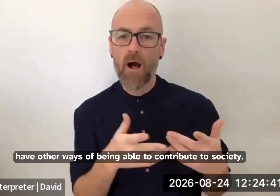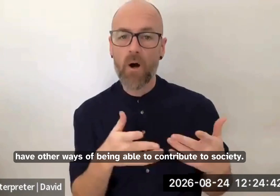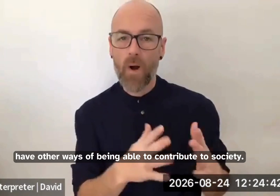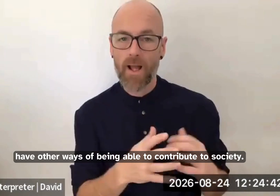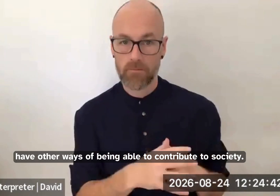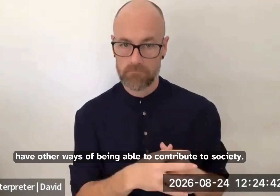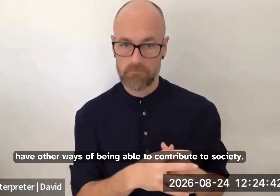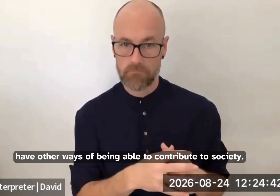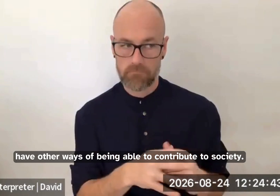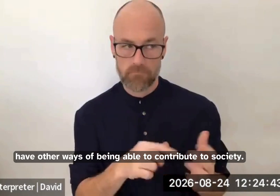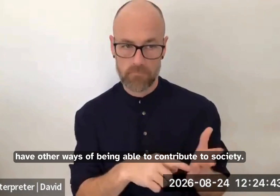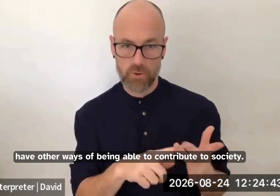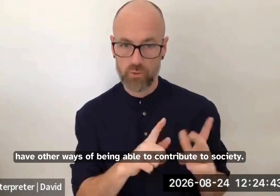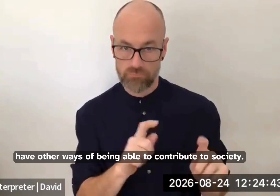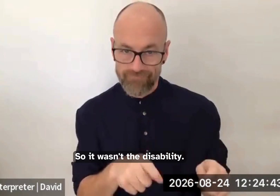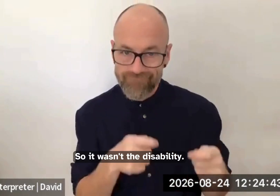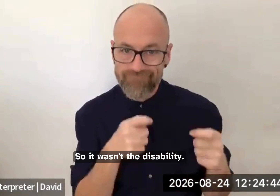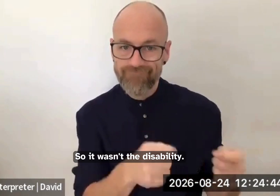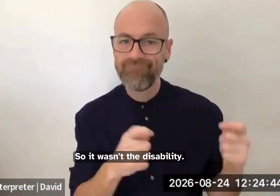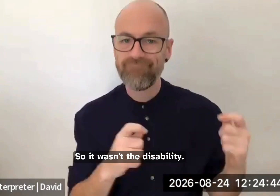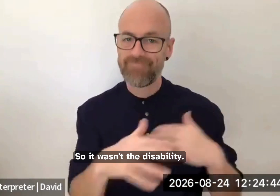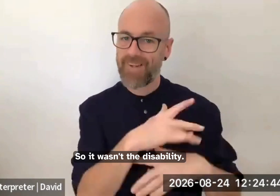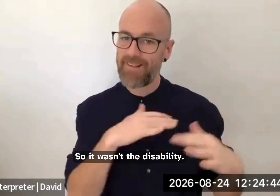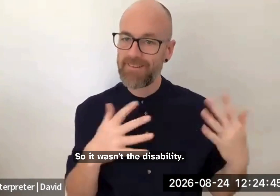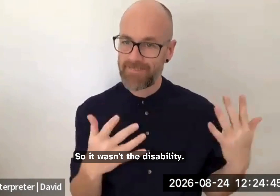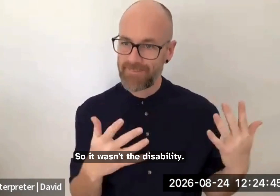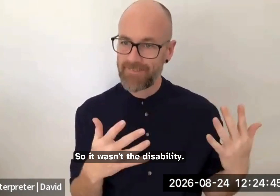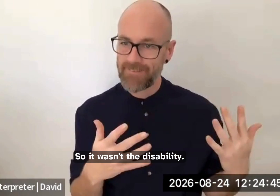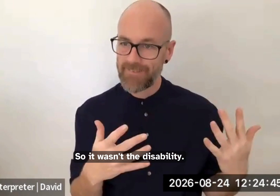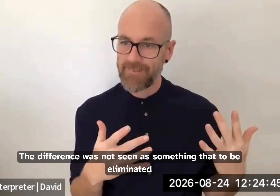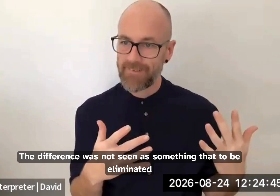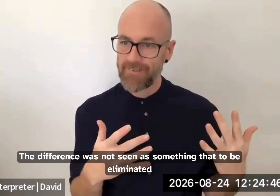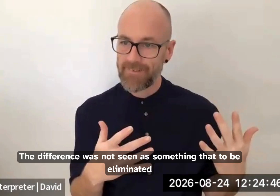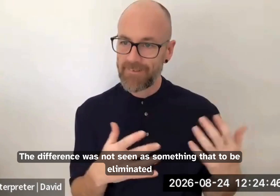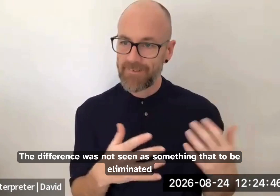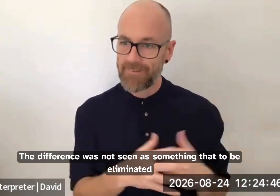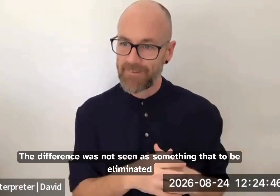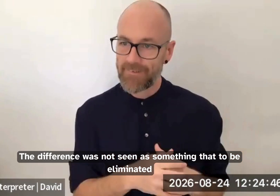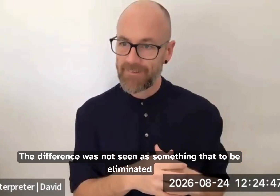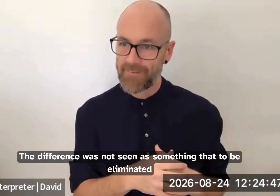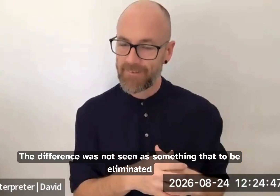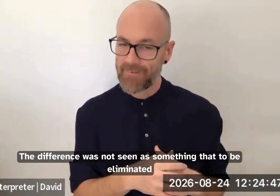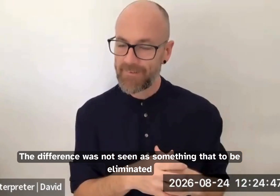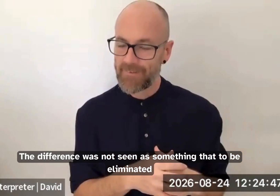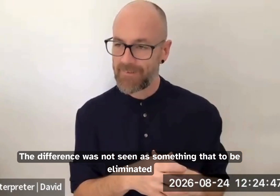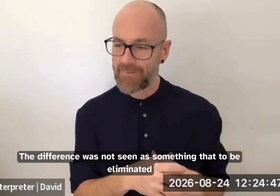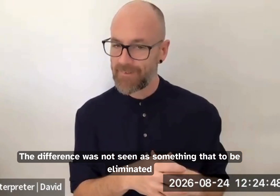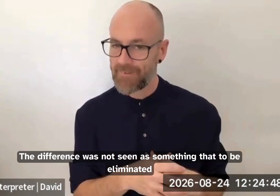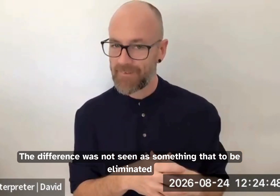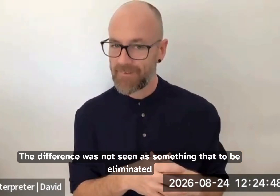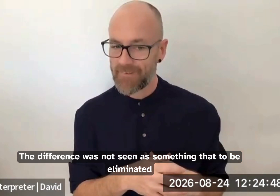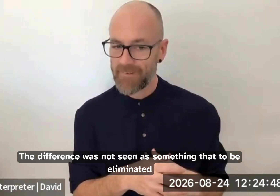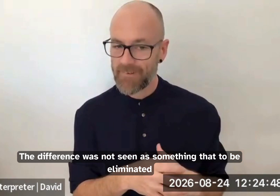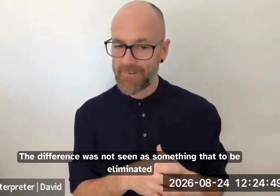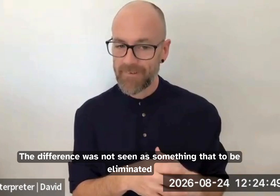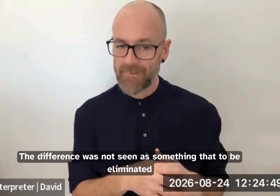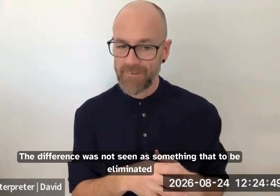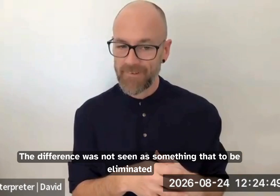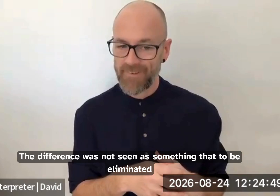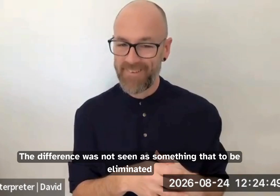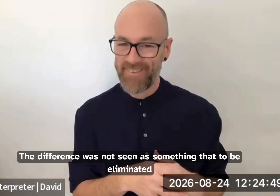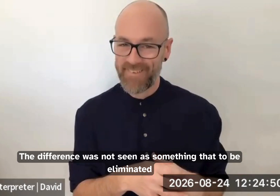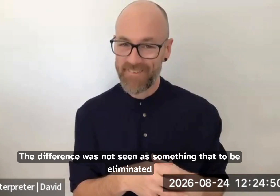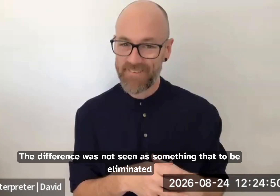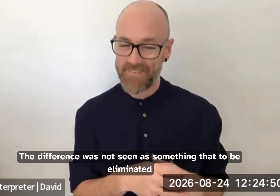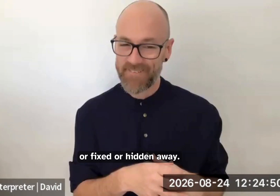to contribute to society. So it wasn't the disability, the difference was not seen as something